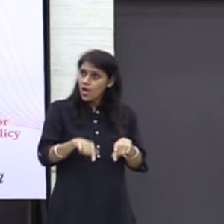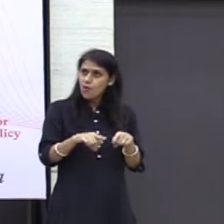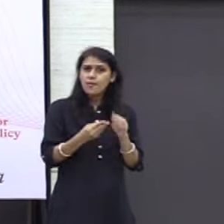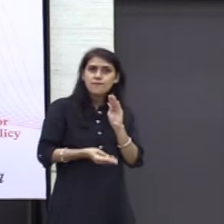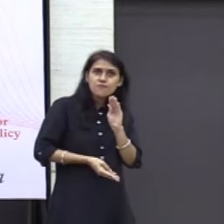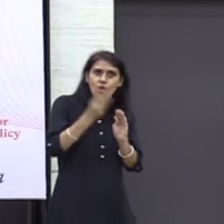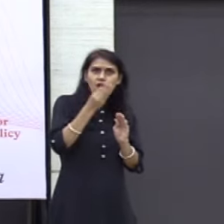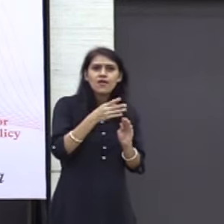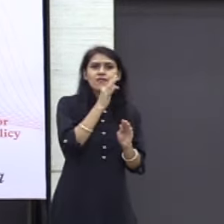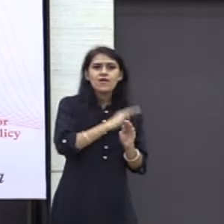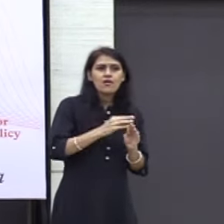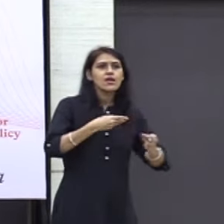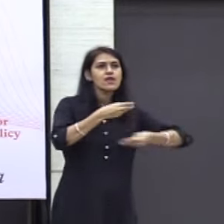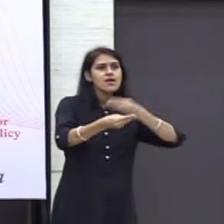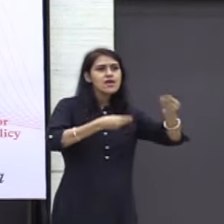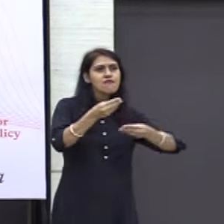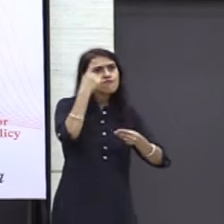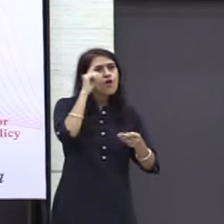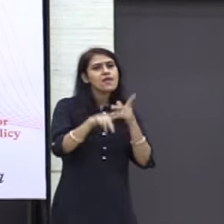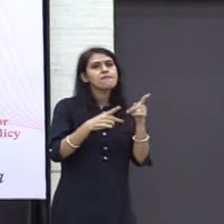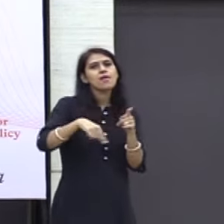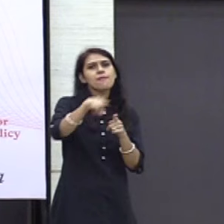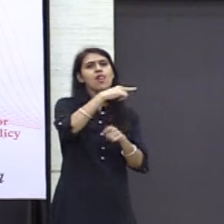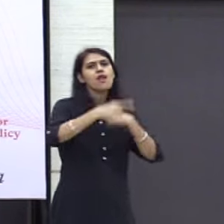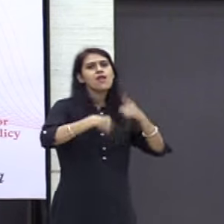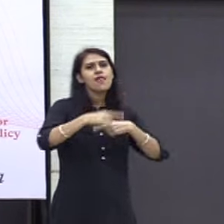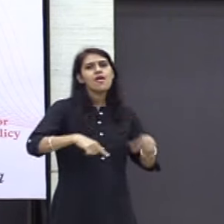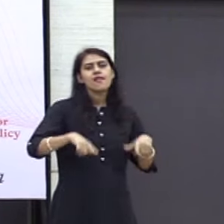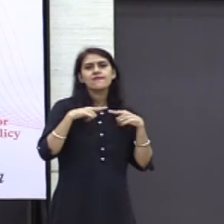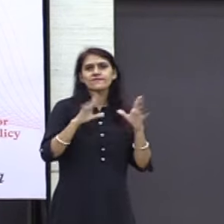maximum potential to deliver for citizens on an everyday basis?